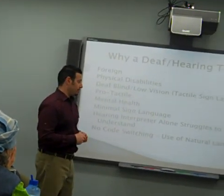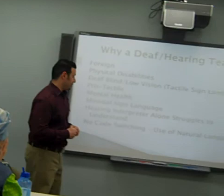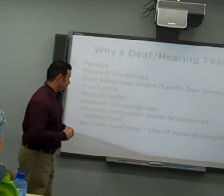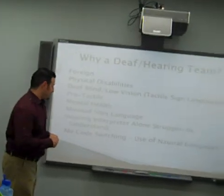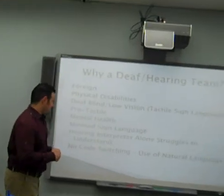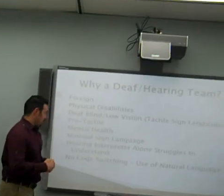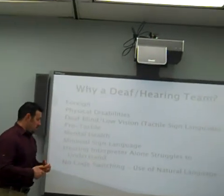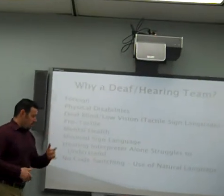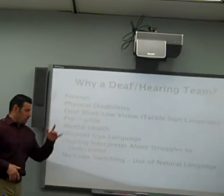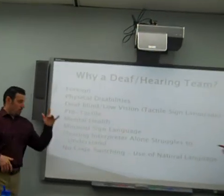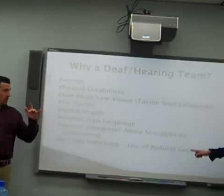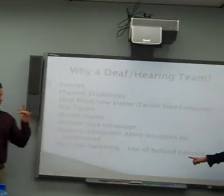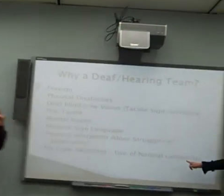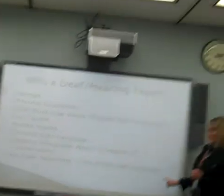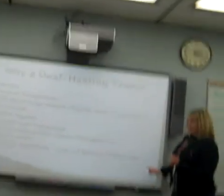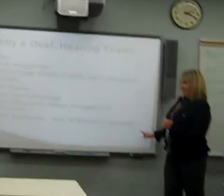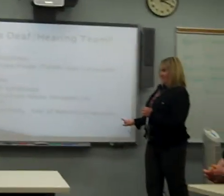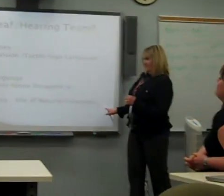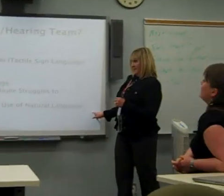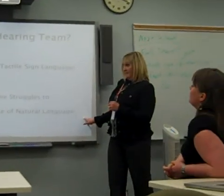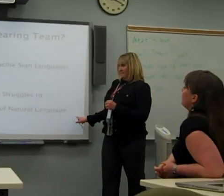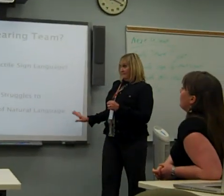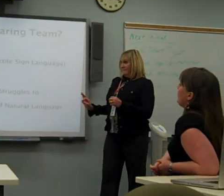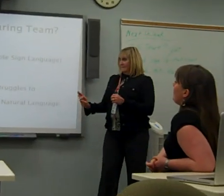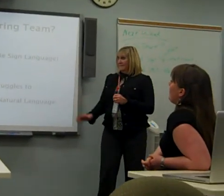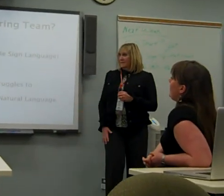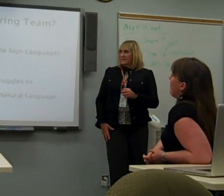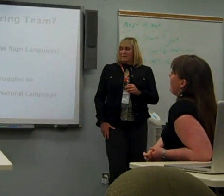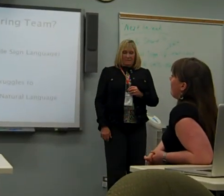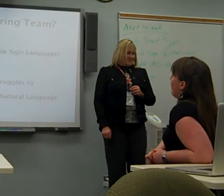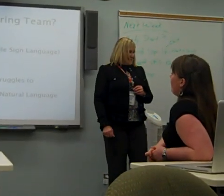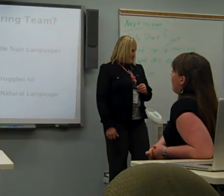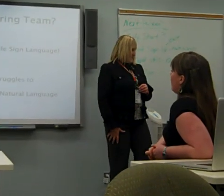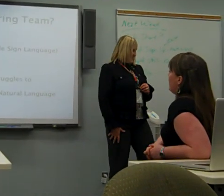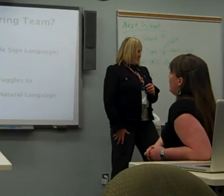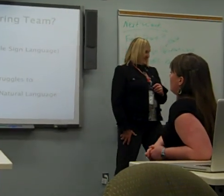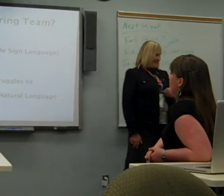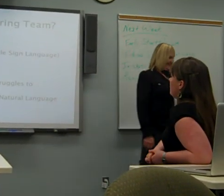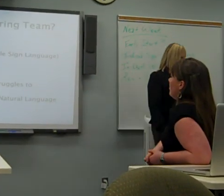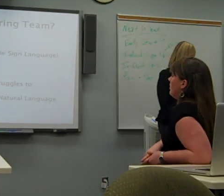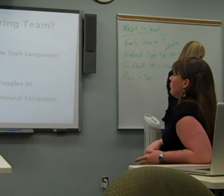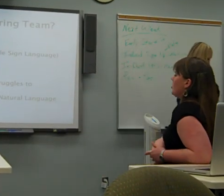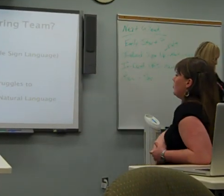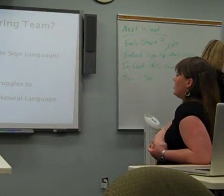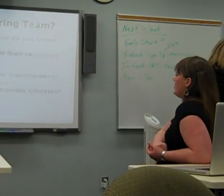And I think that will hurt them in the long run. So I think we're done with this